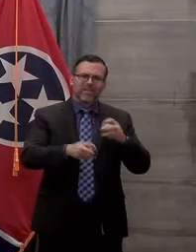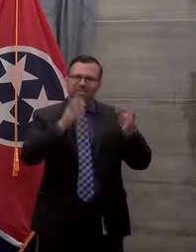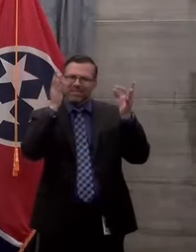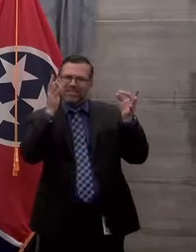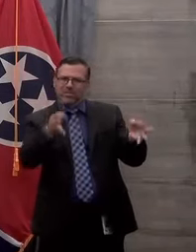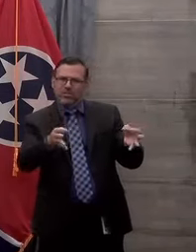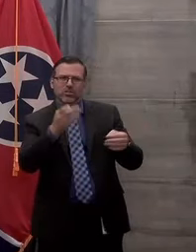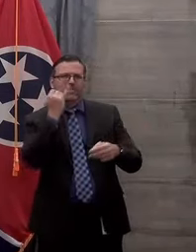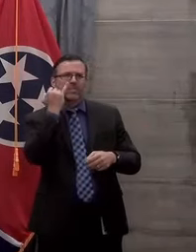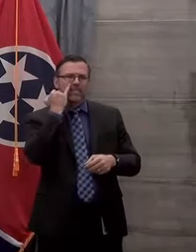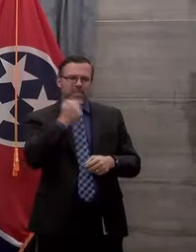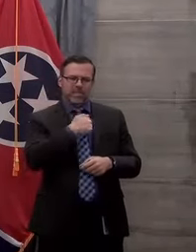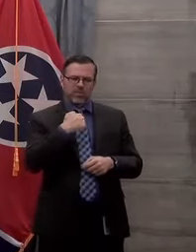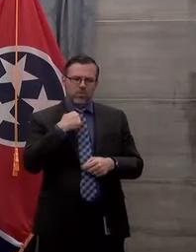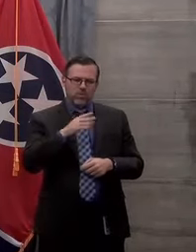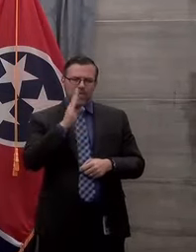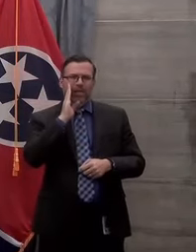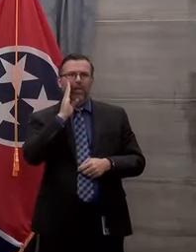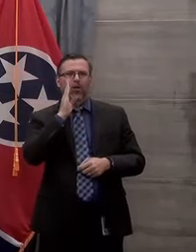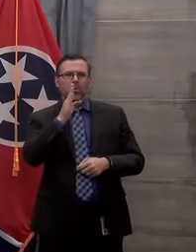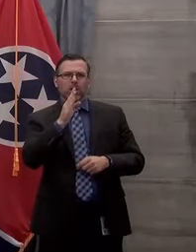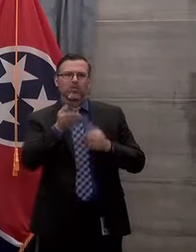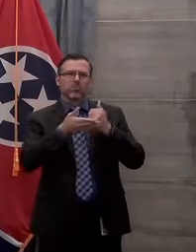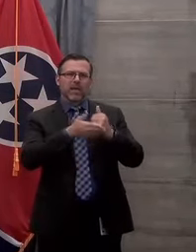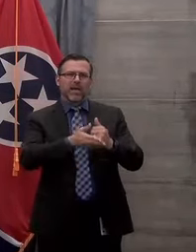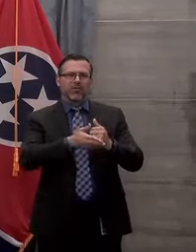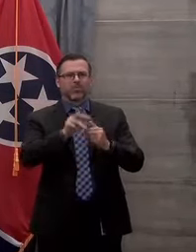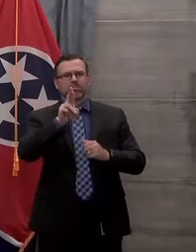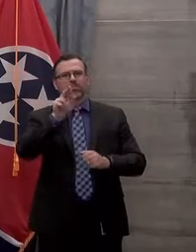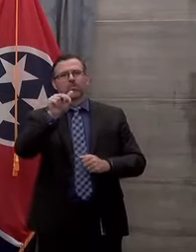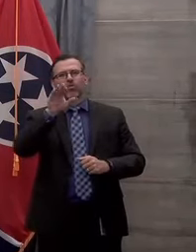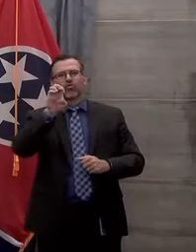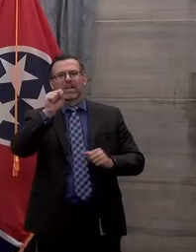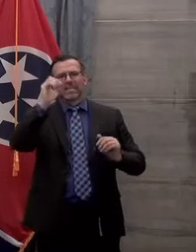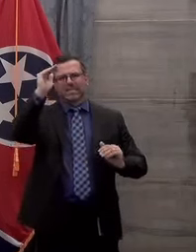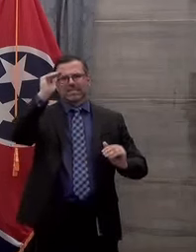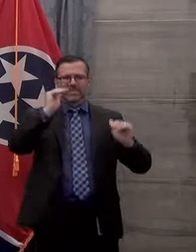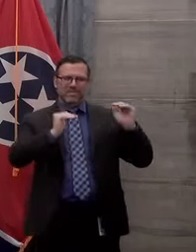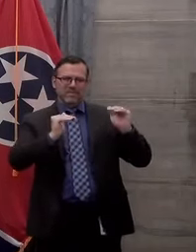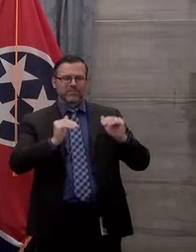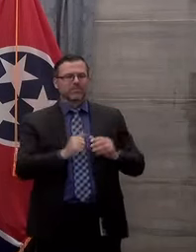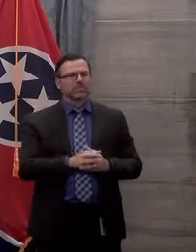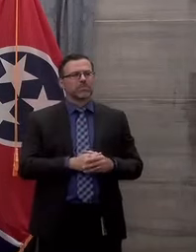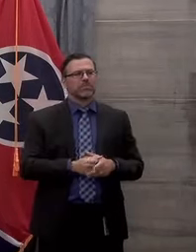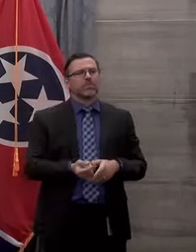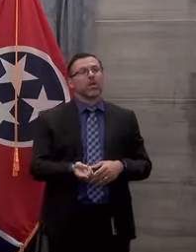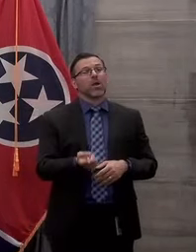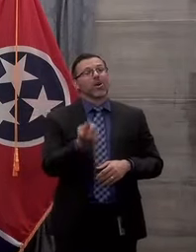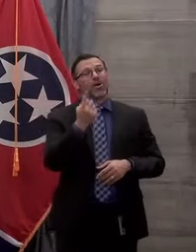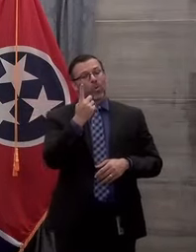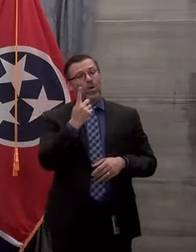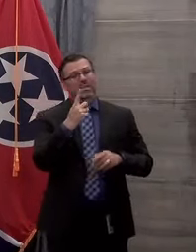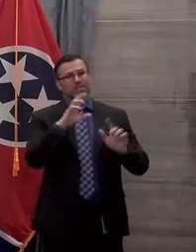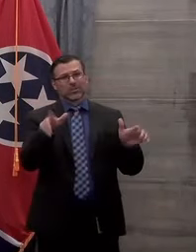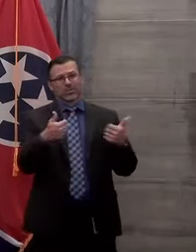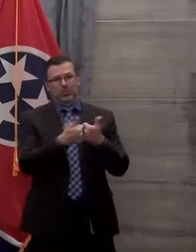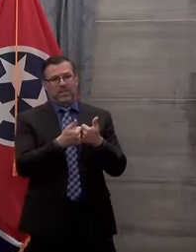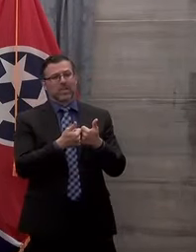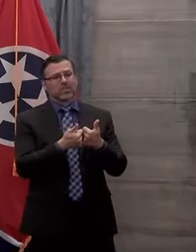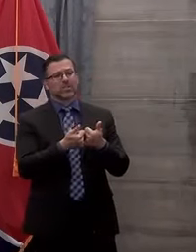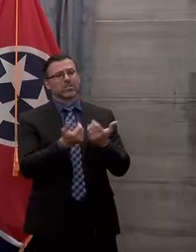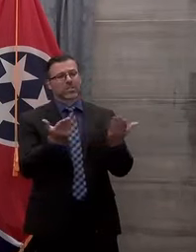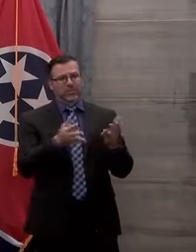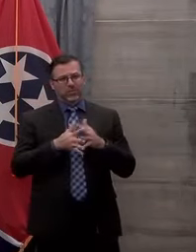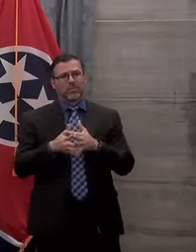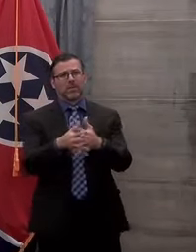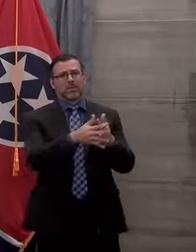going to make progress in an area like racial reconciliation. I think one of the challenges for us in this country is